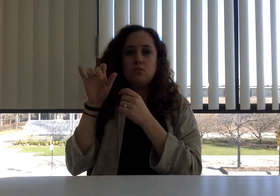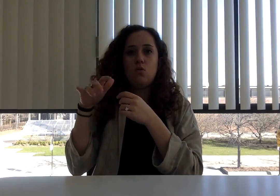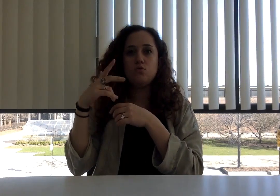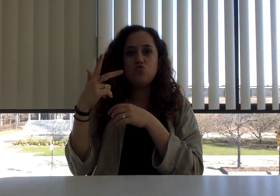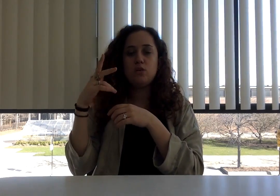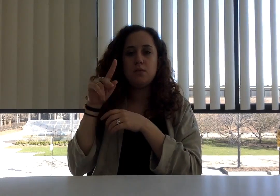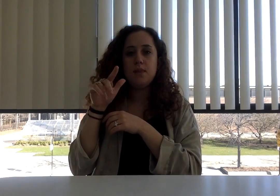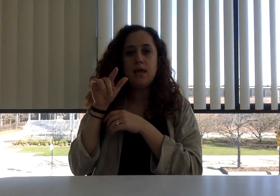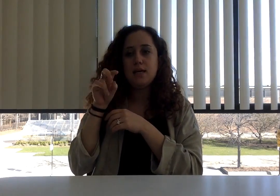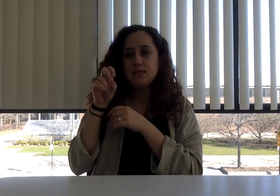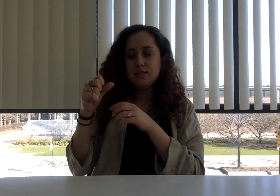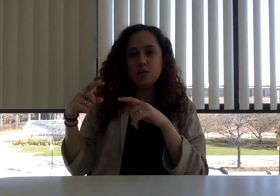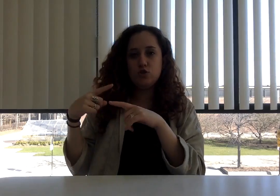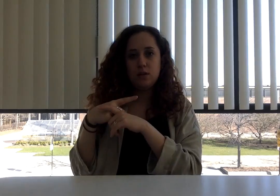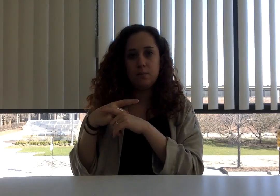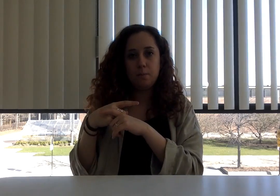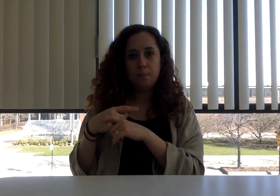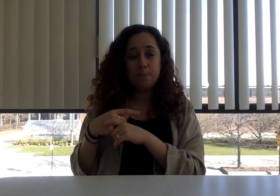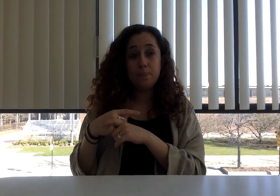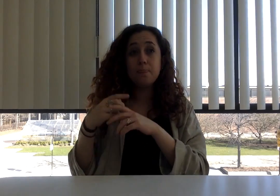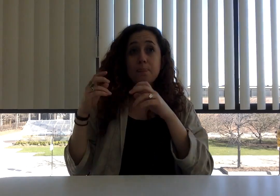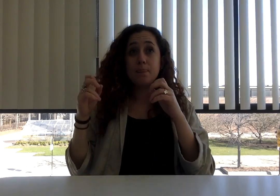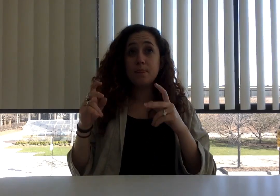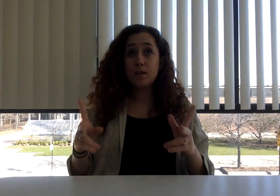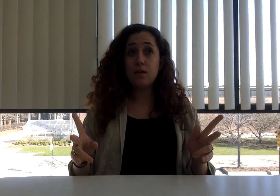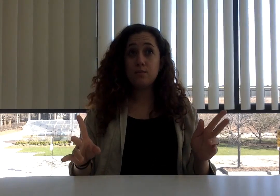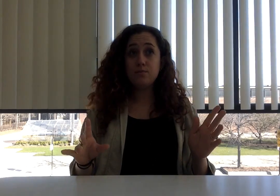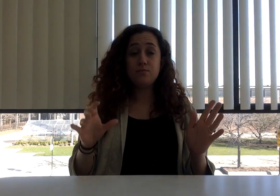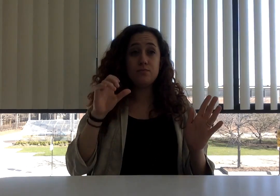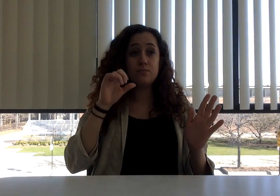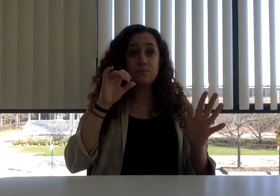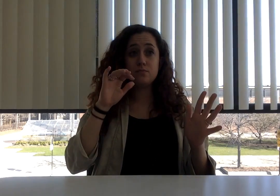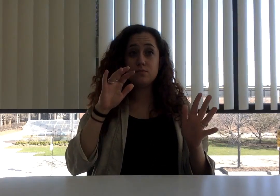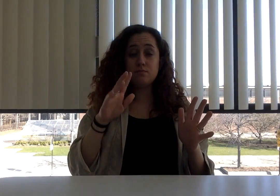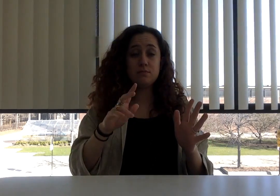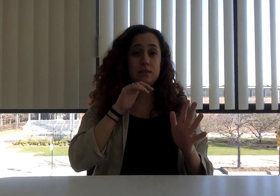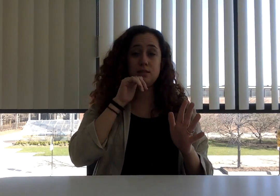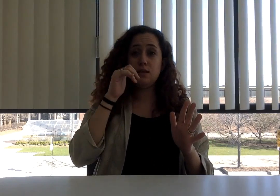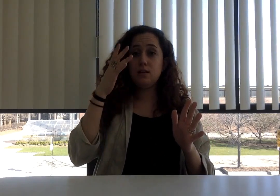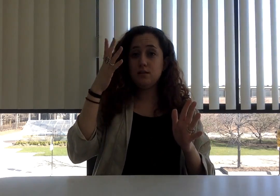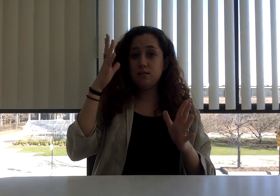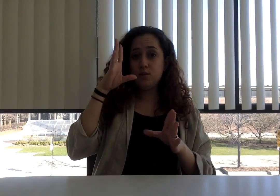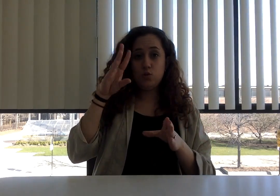All right, so aside from number 6, which I am going to take a look at again and